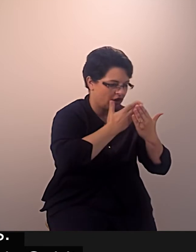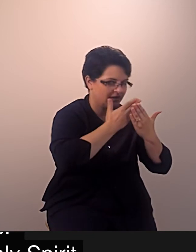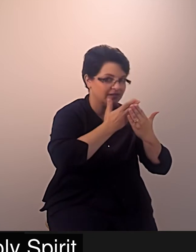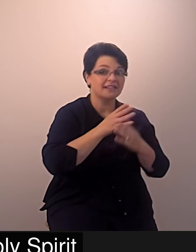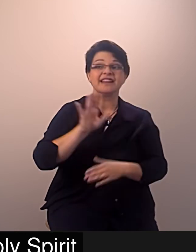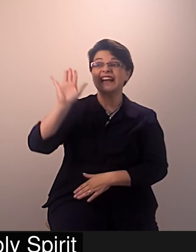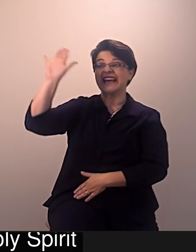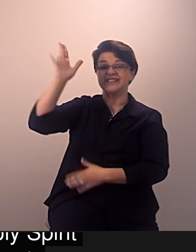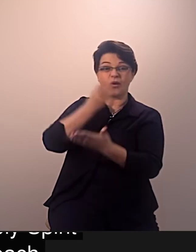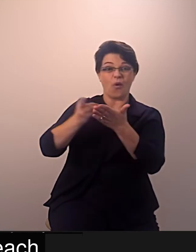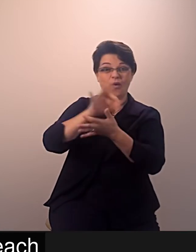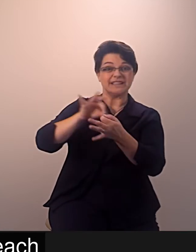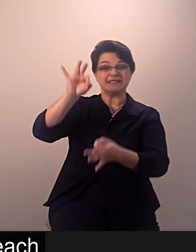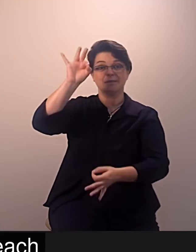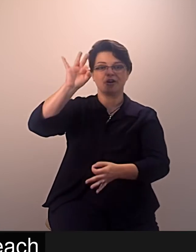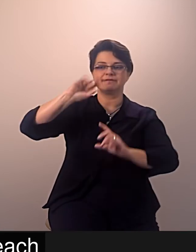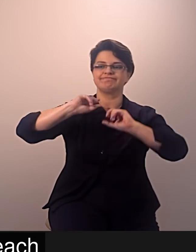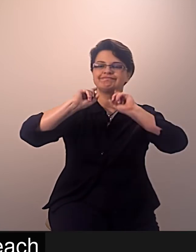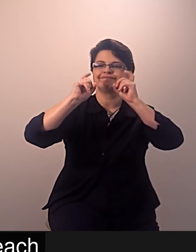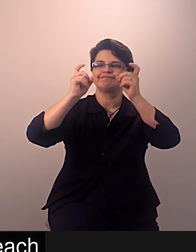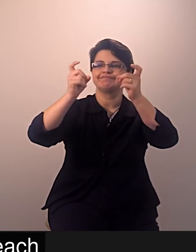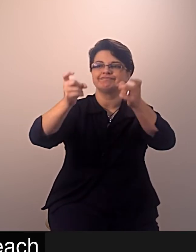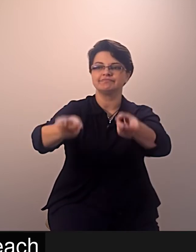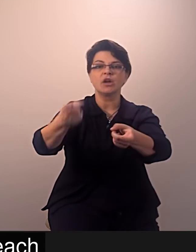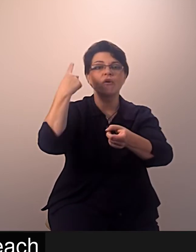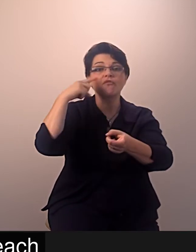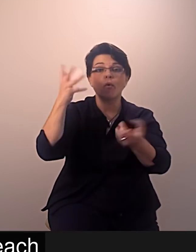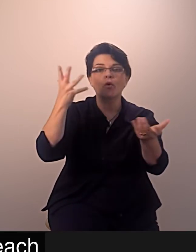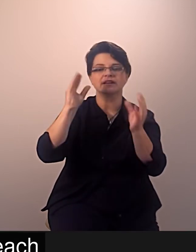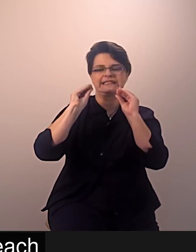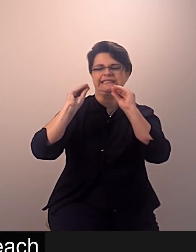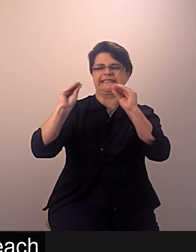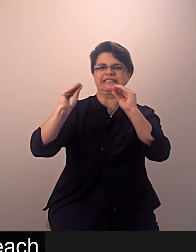and teach all believers His way of life.